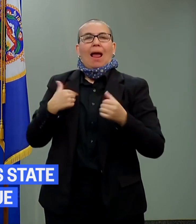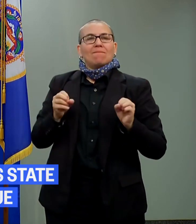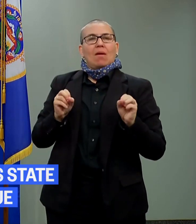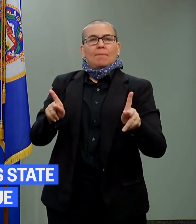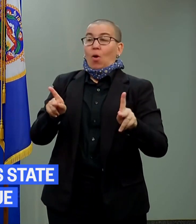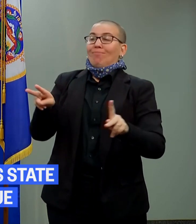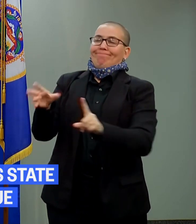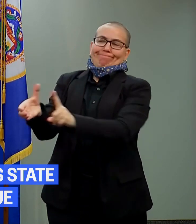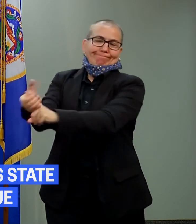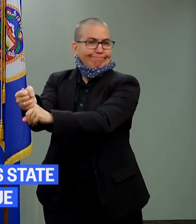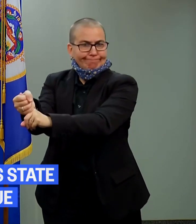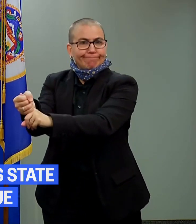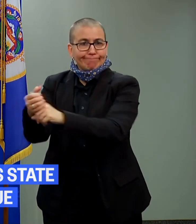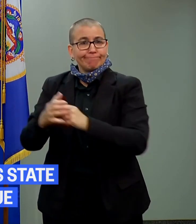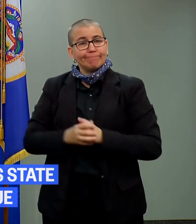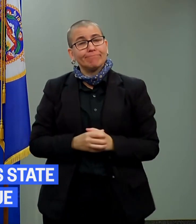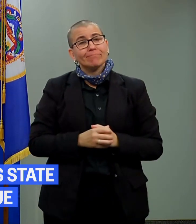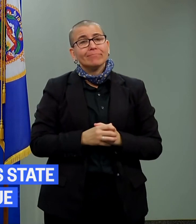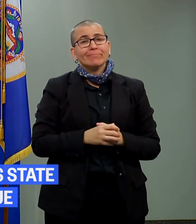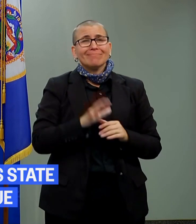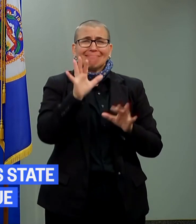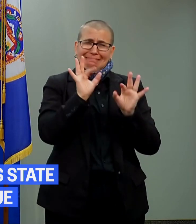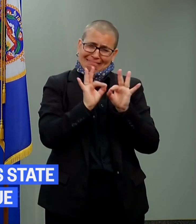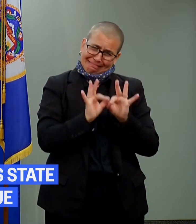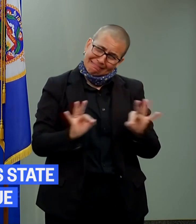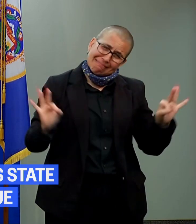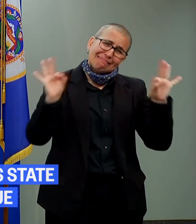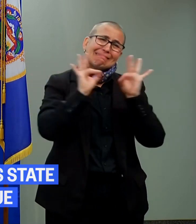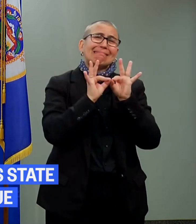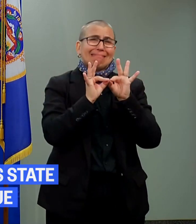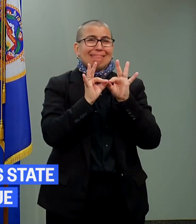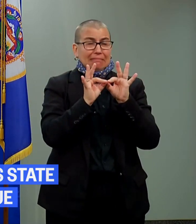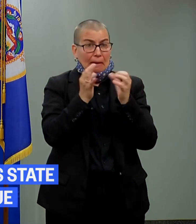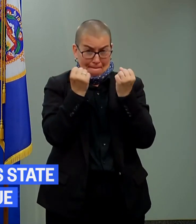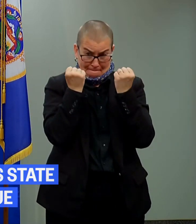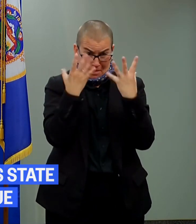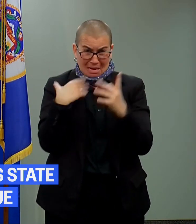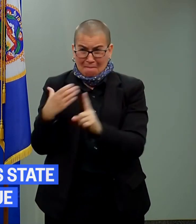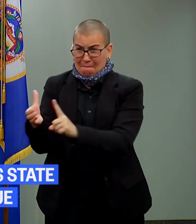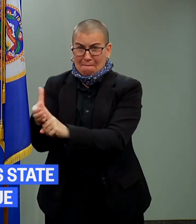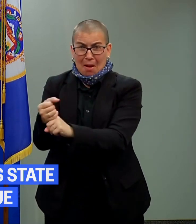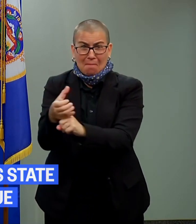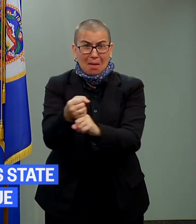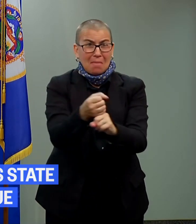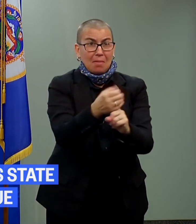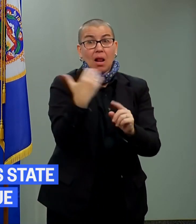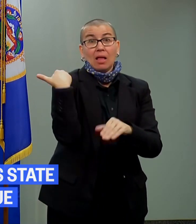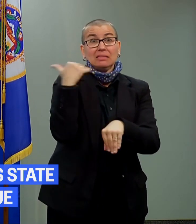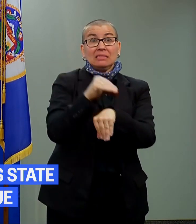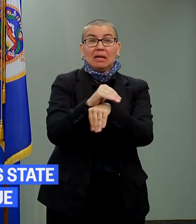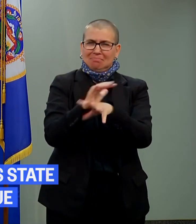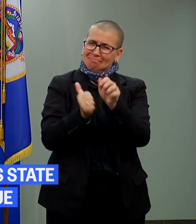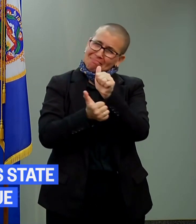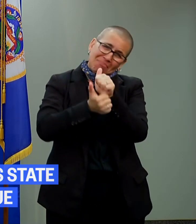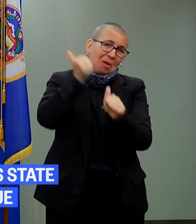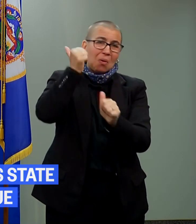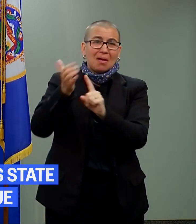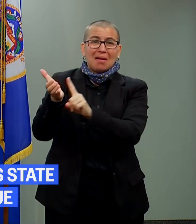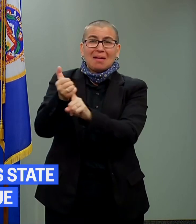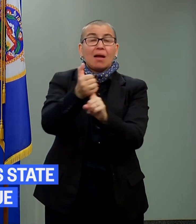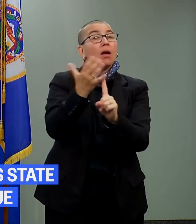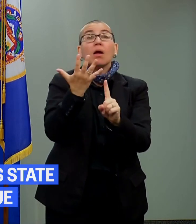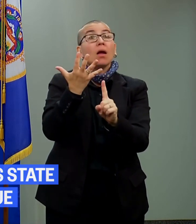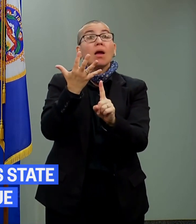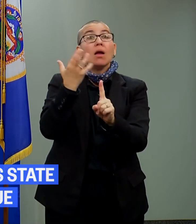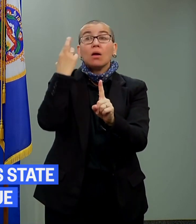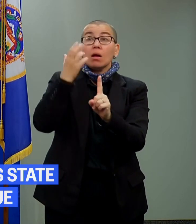A large number of the arrests we made over last night were for weapons violations.